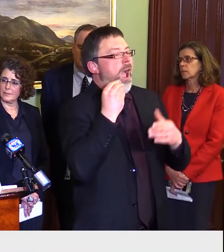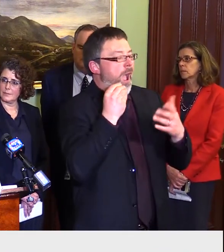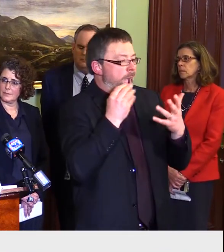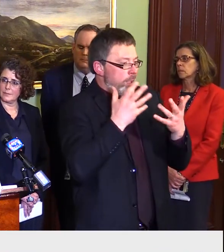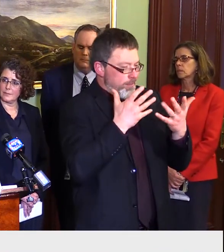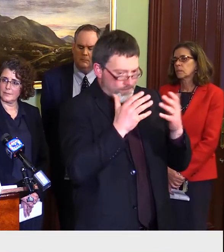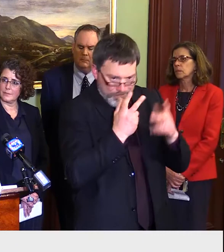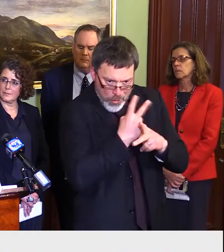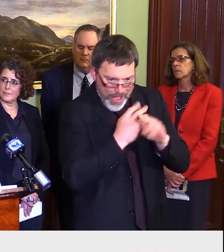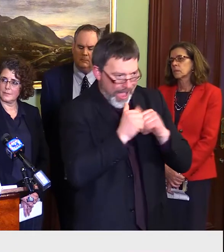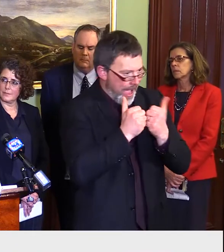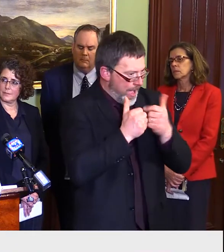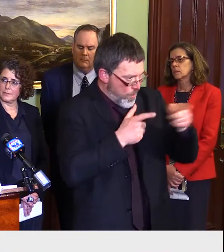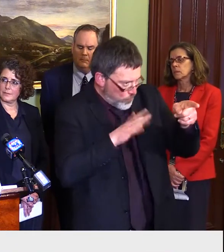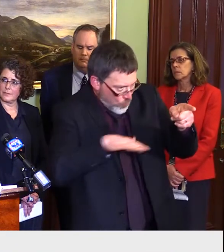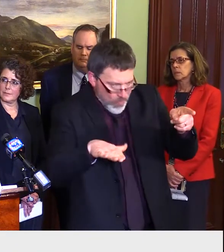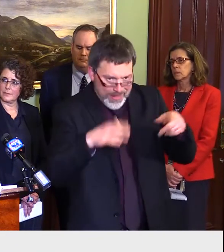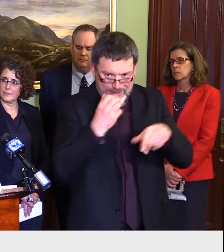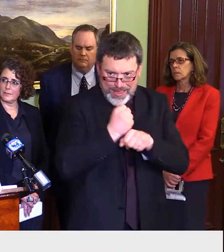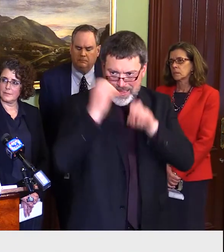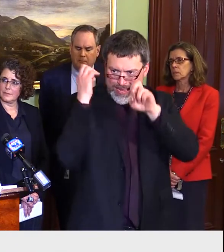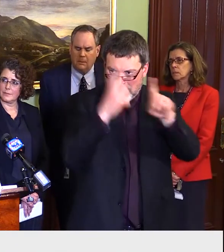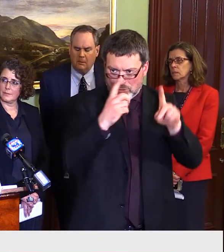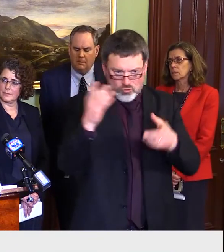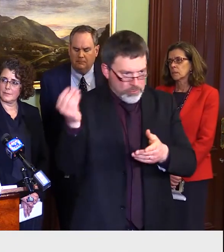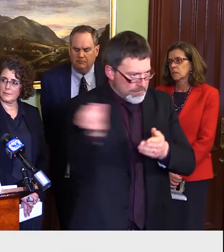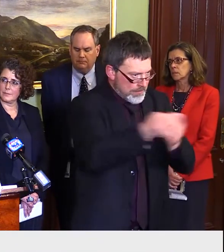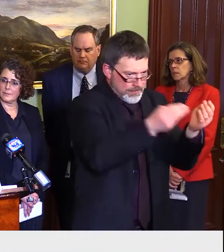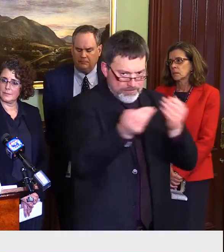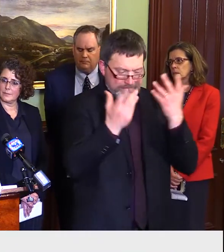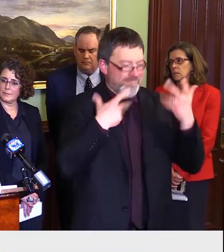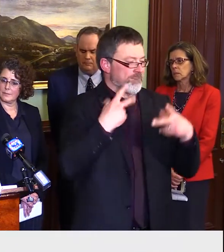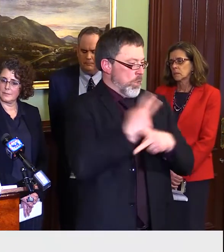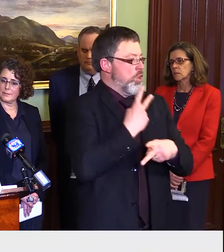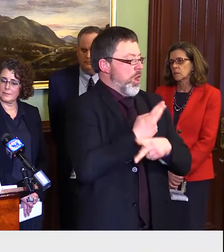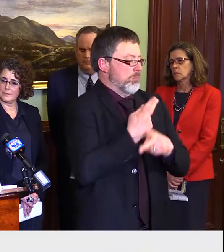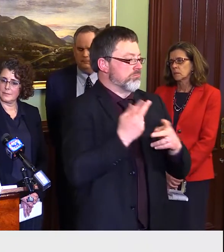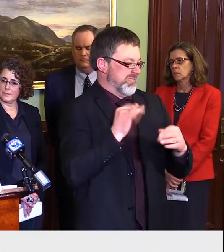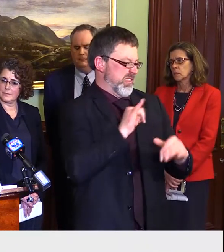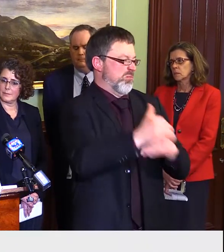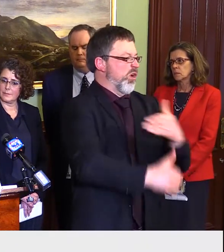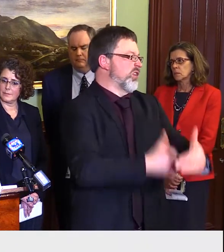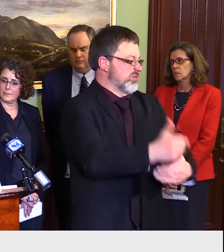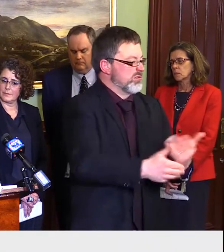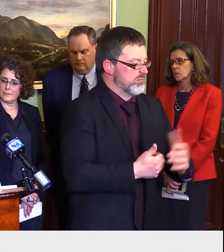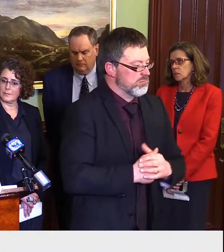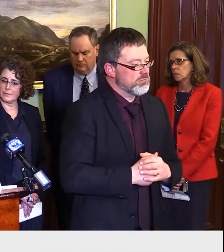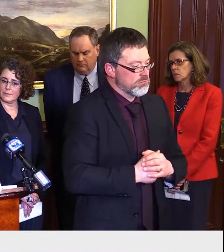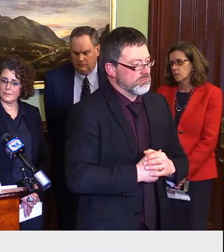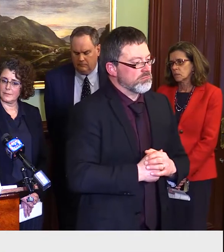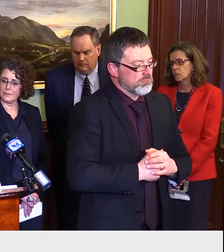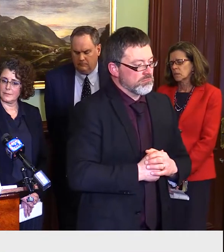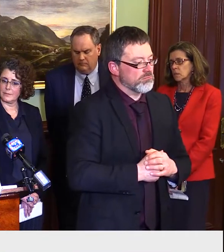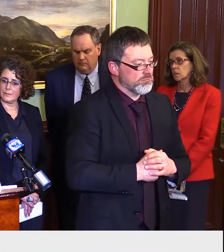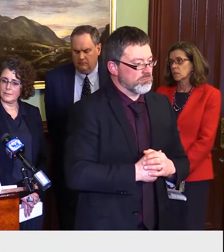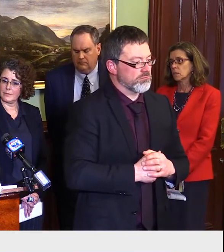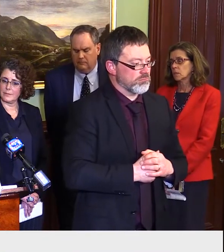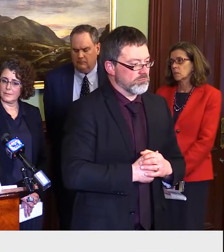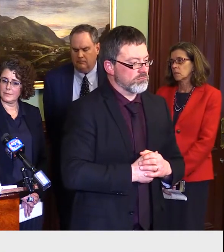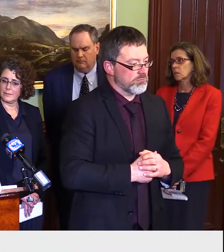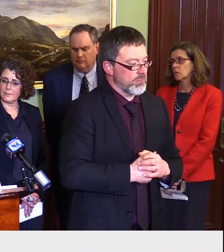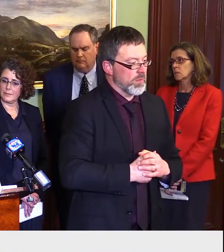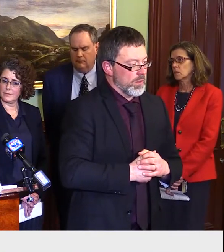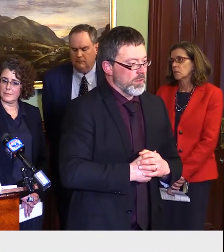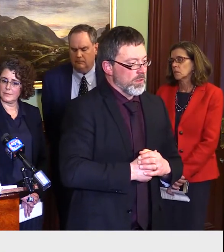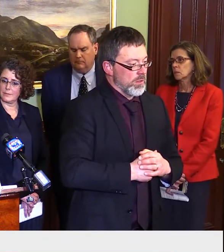Some of the tracing that we're doing will lead us to that, possibly. But again, it's a very fluid situation,